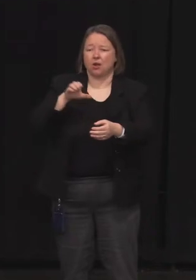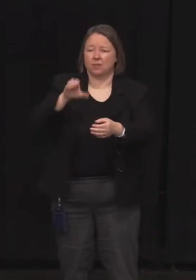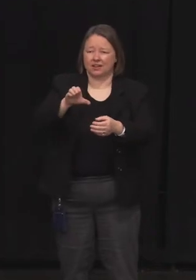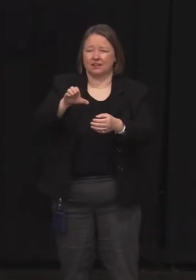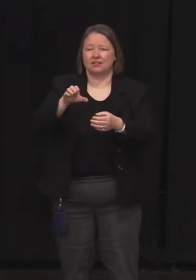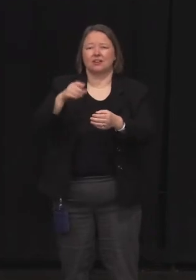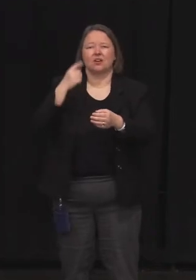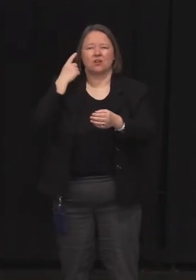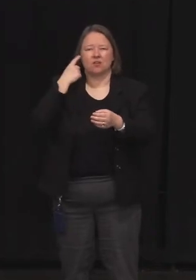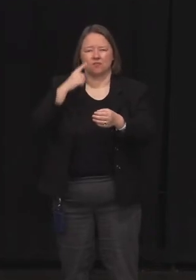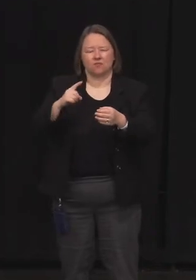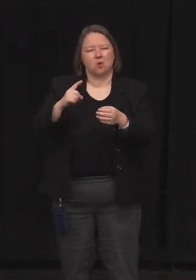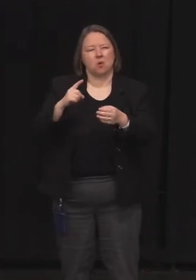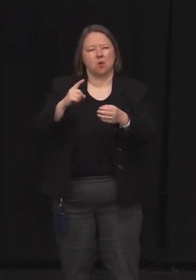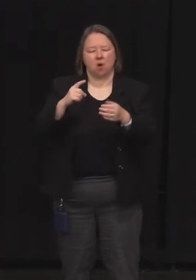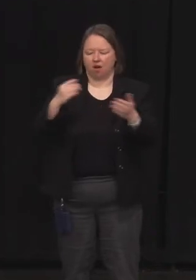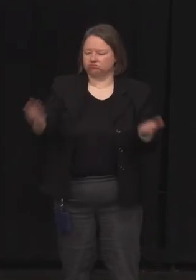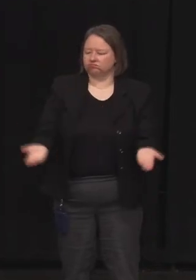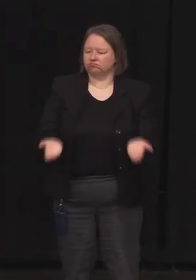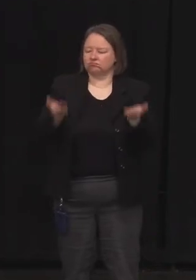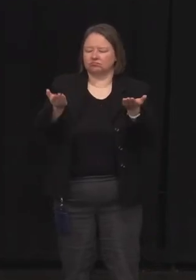a means of elevating the